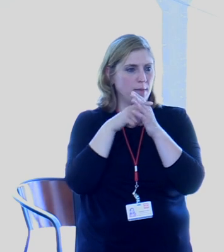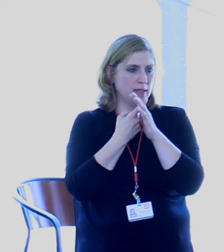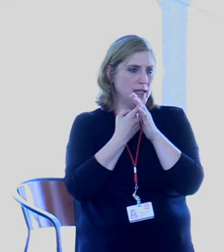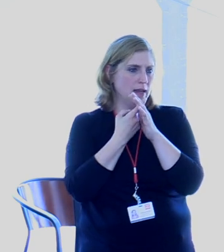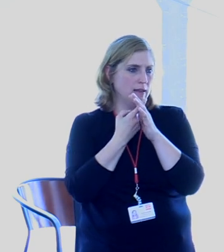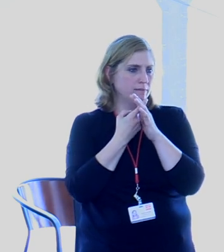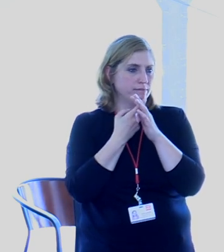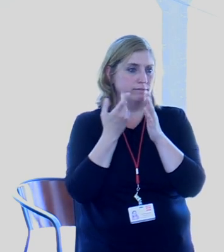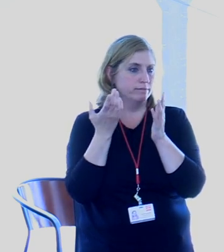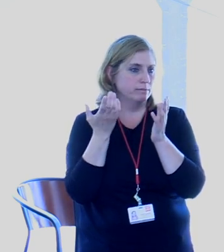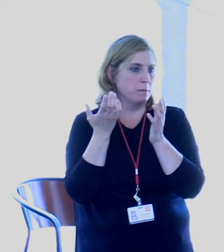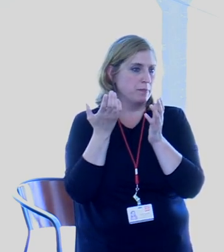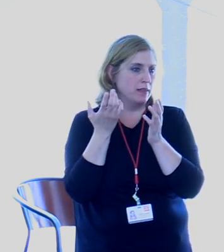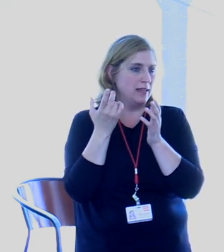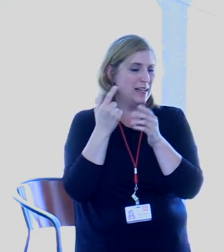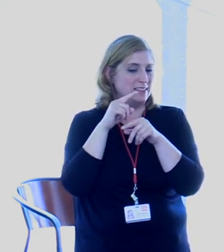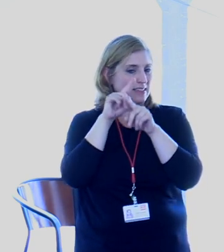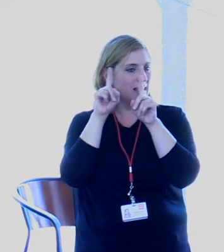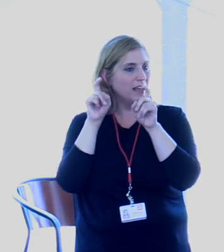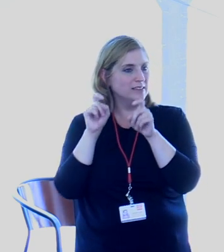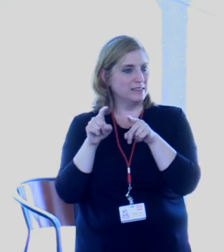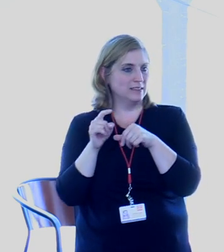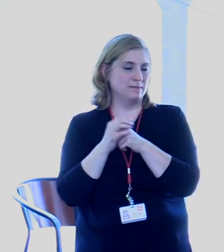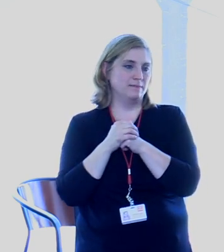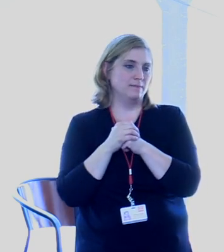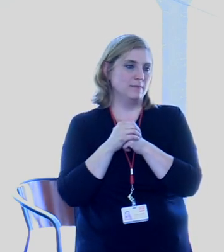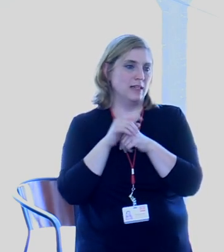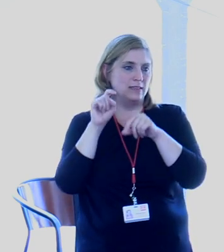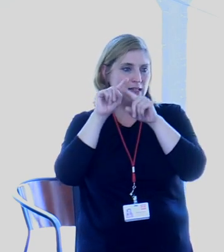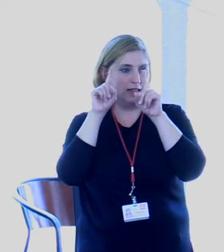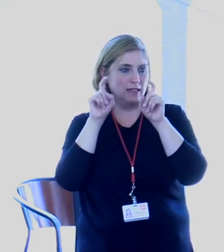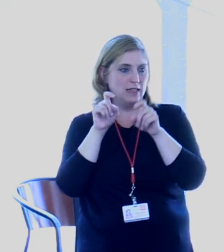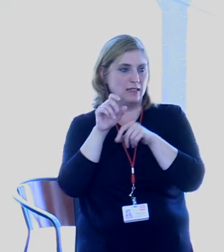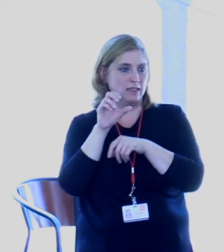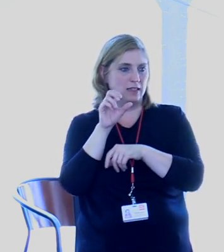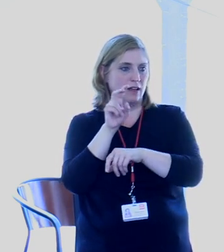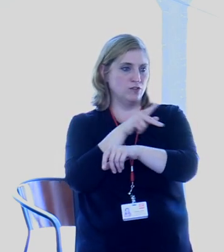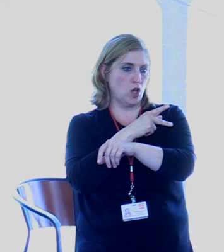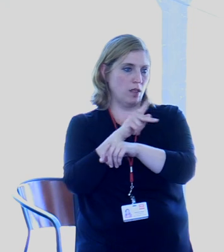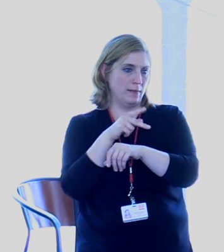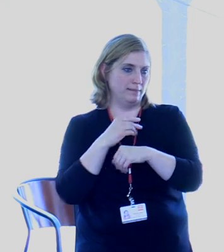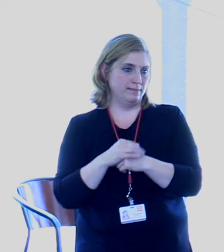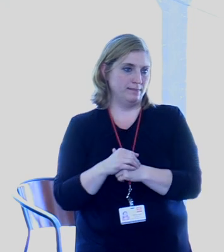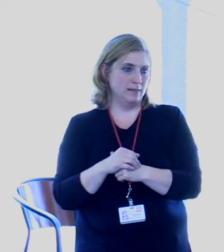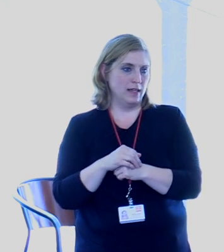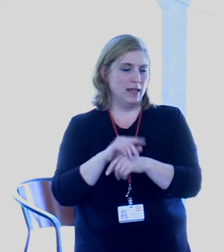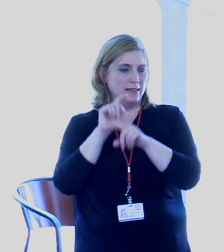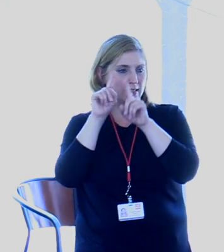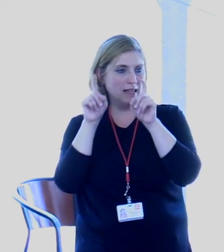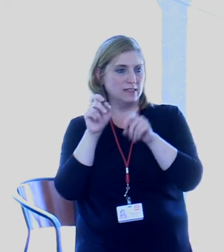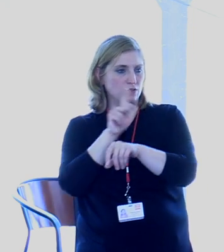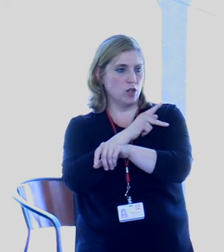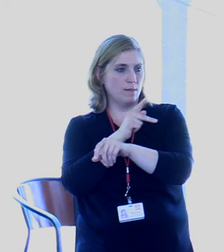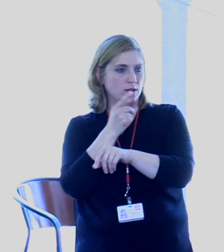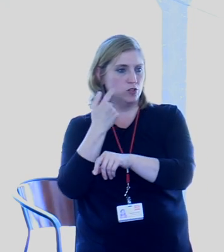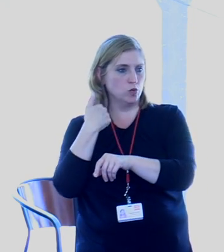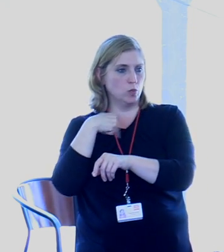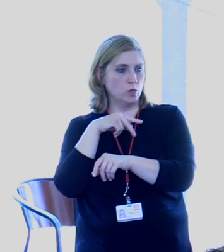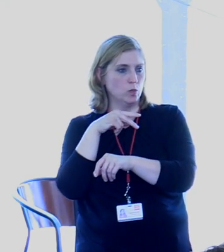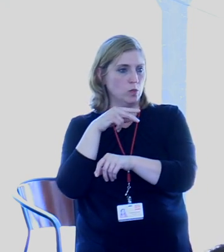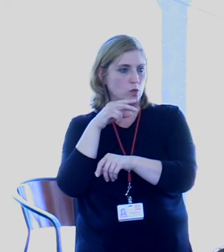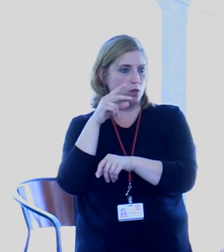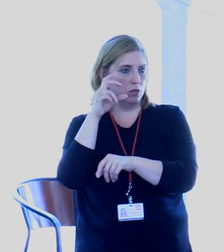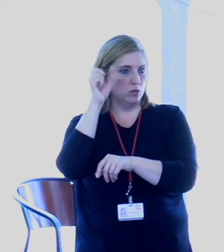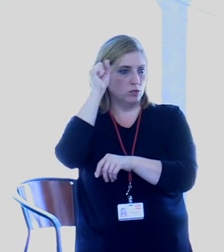beginning? It's a test. It's a test of Solomon. It's a test of Solomon. This we see in